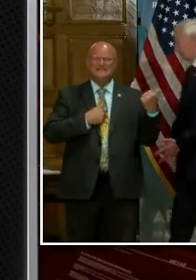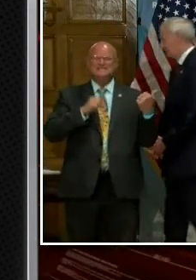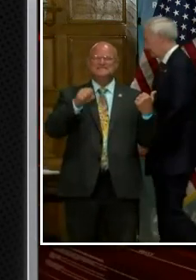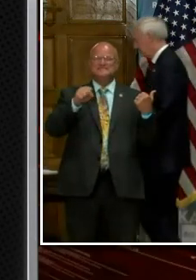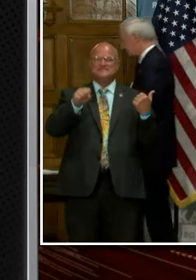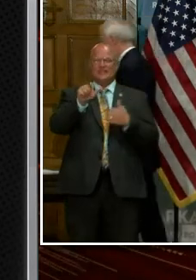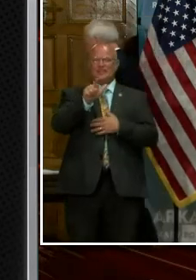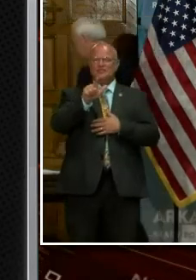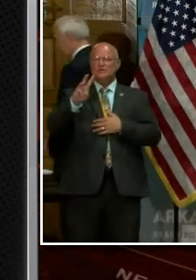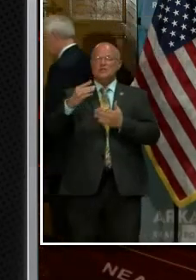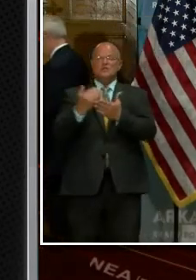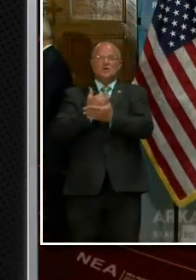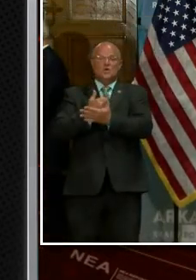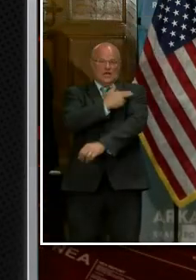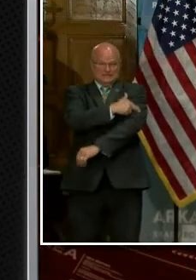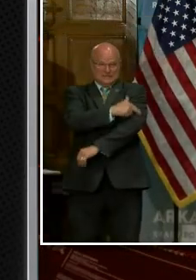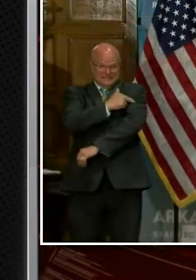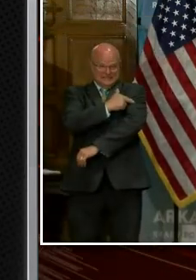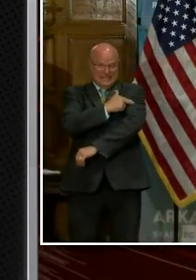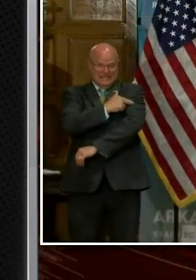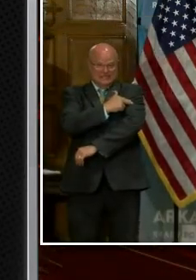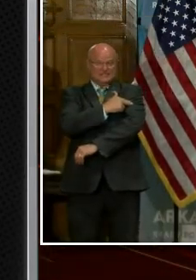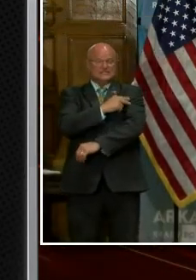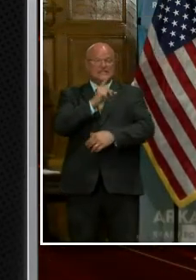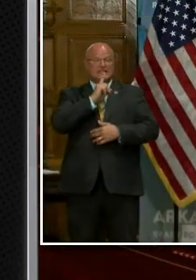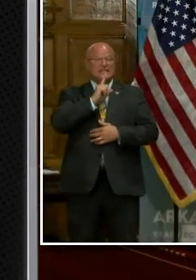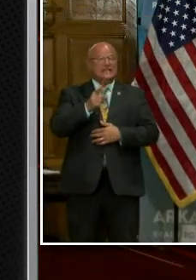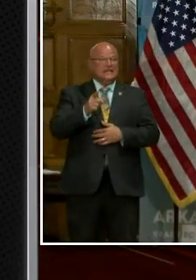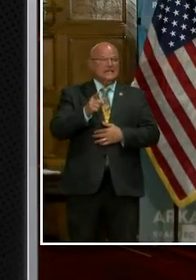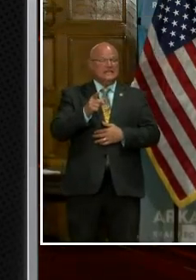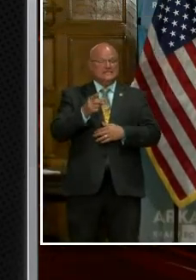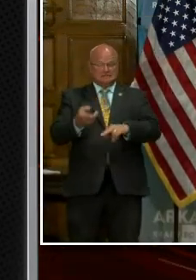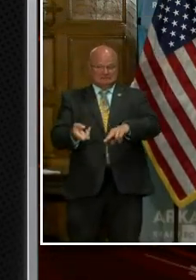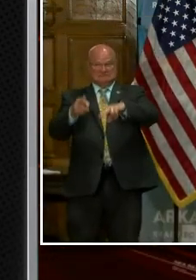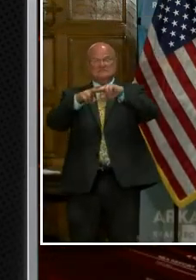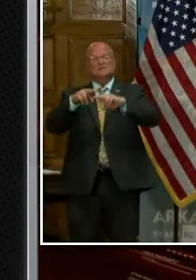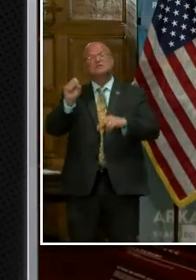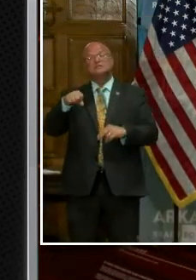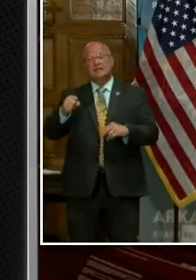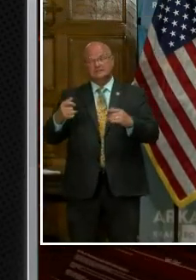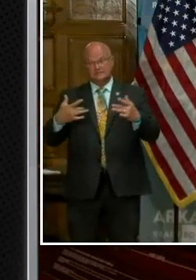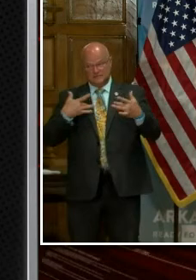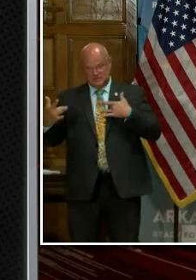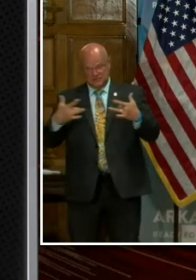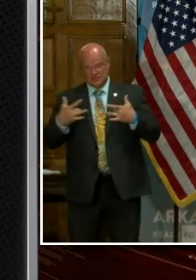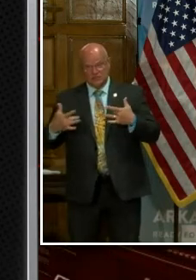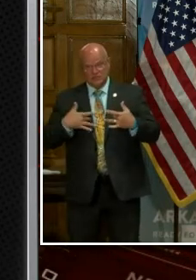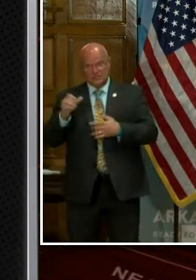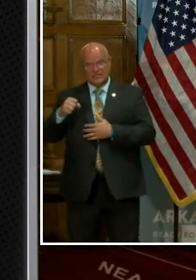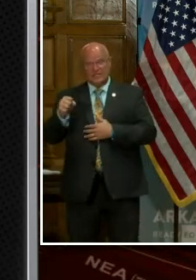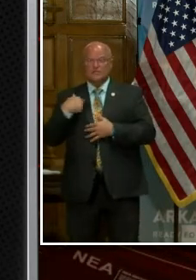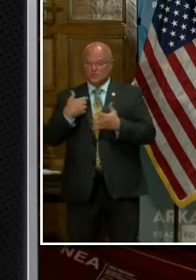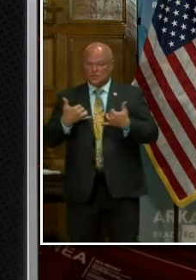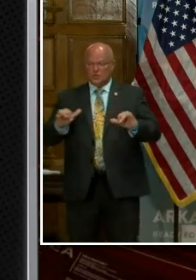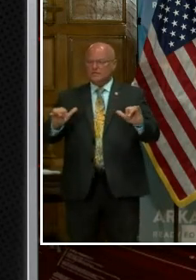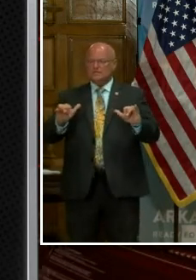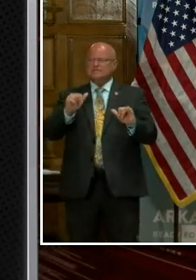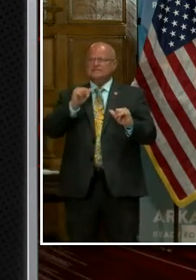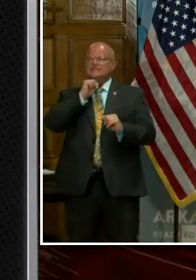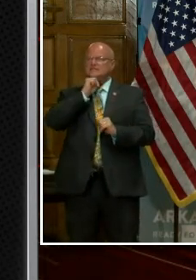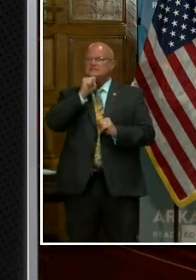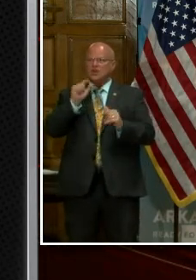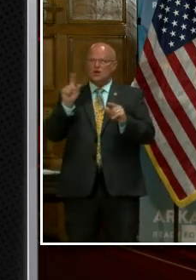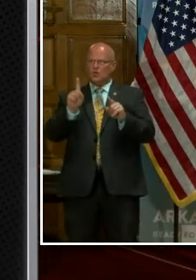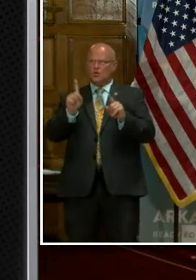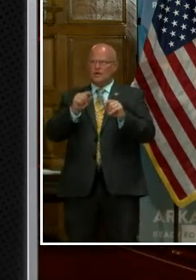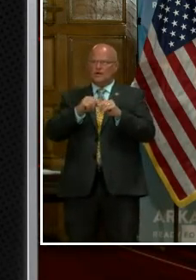Yes, 26 new hospitalizations is quite an increase. It's concerning. We're still not